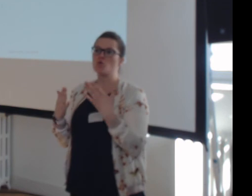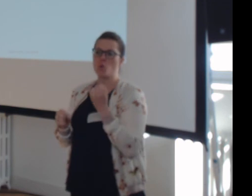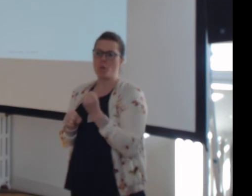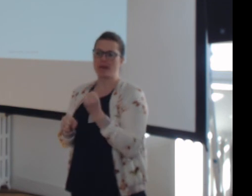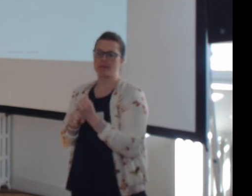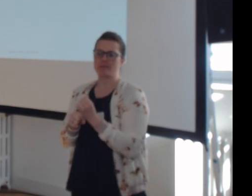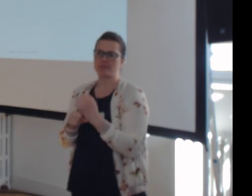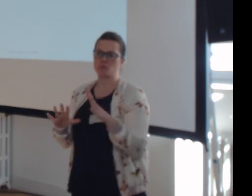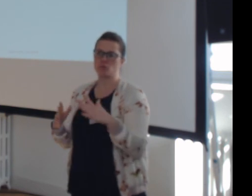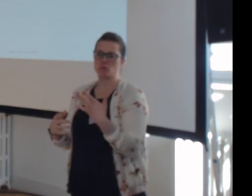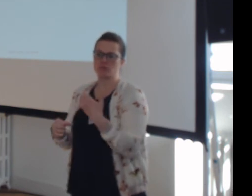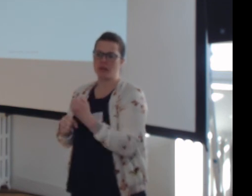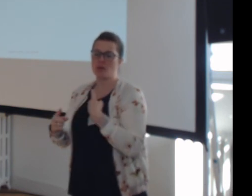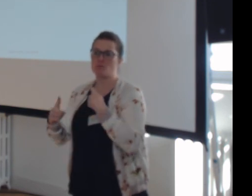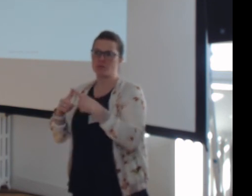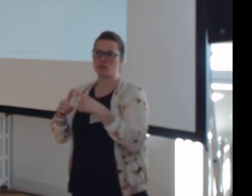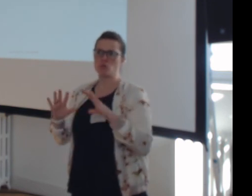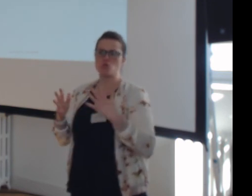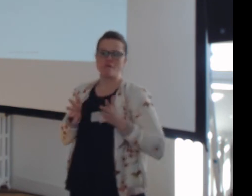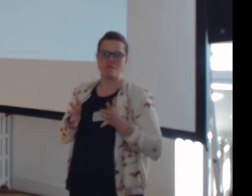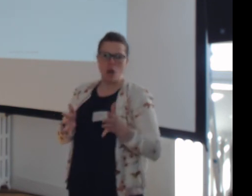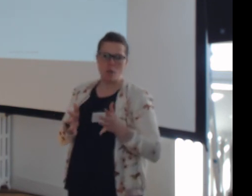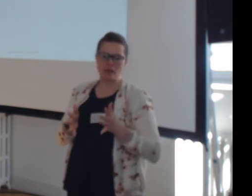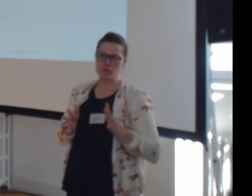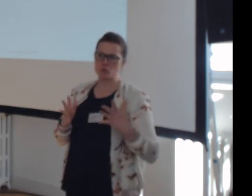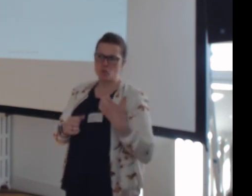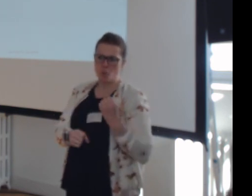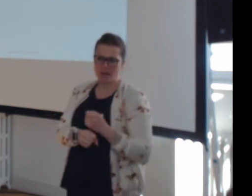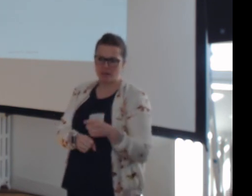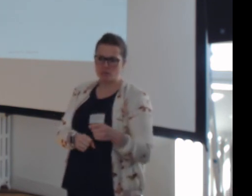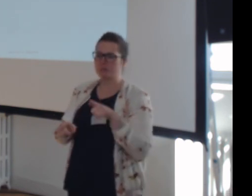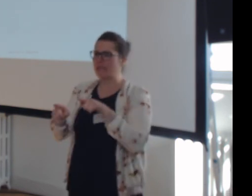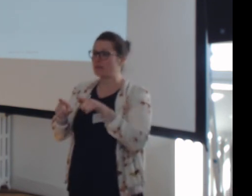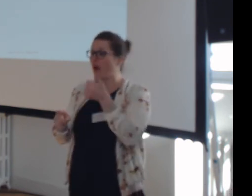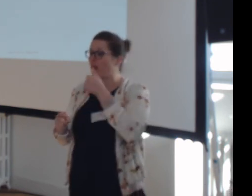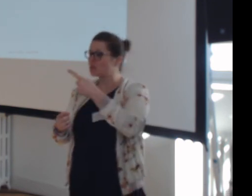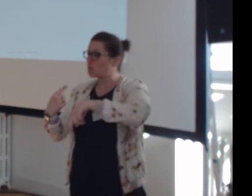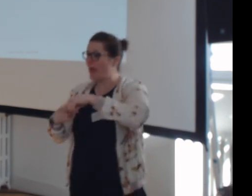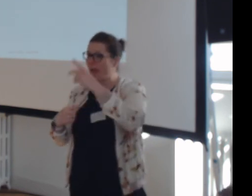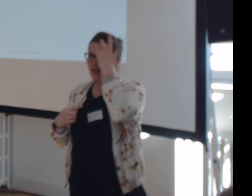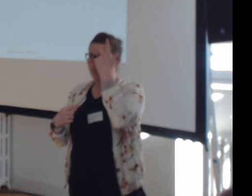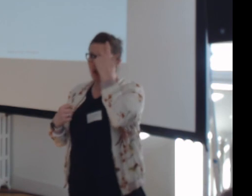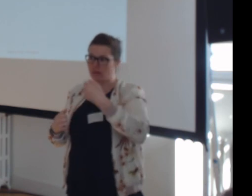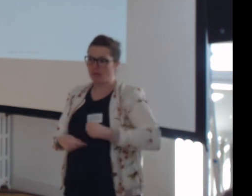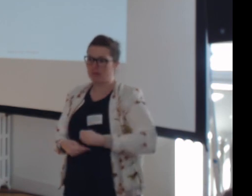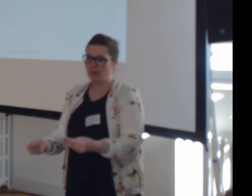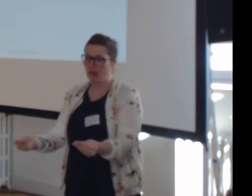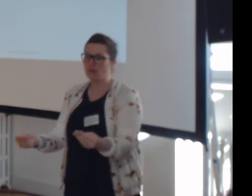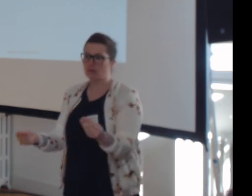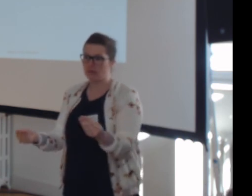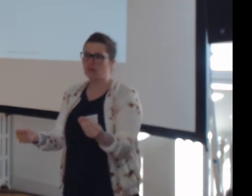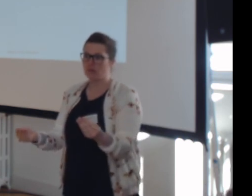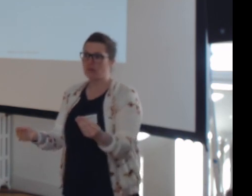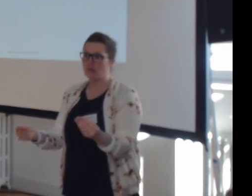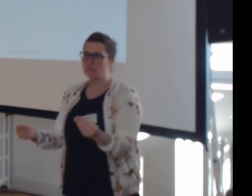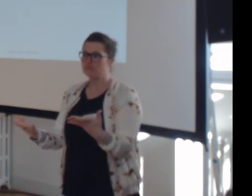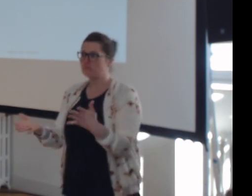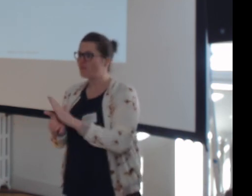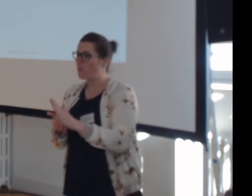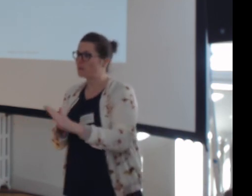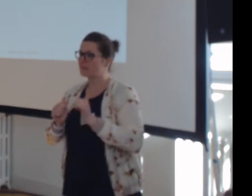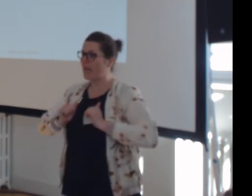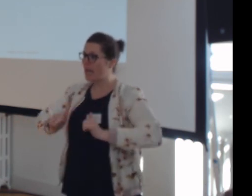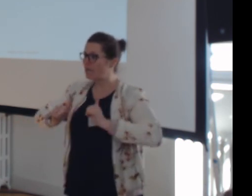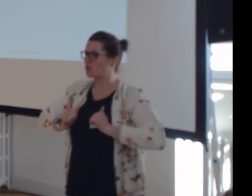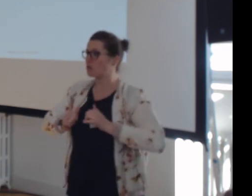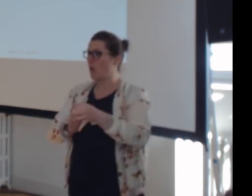work with it, and also how to have volunteers work with it. So if we could share our expertise with in training